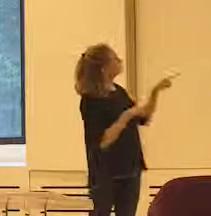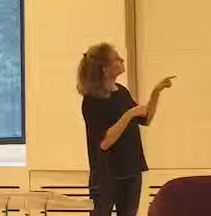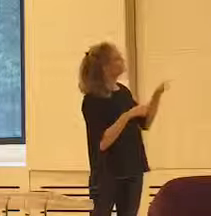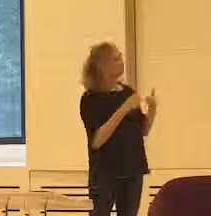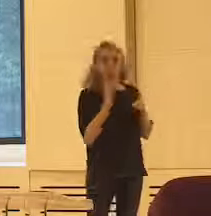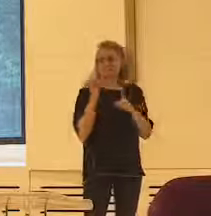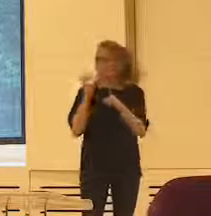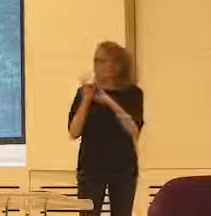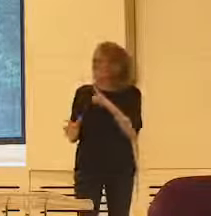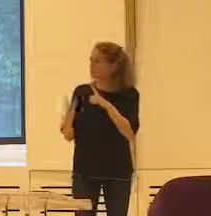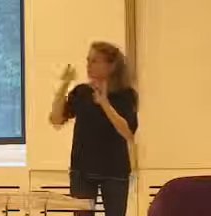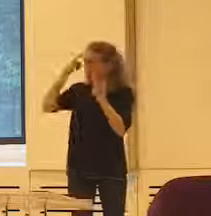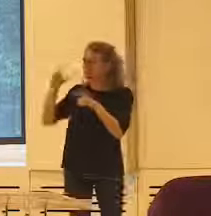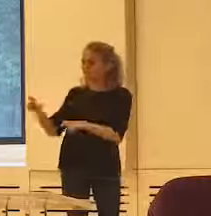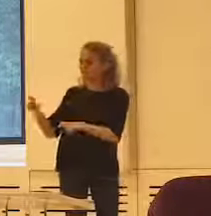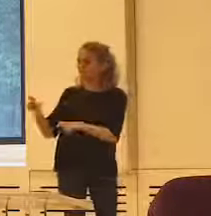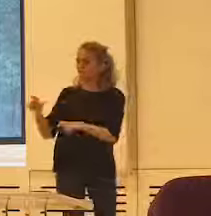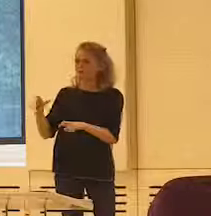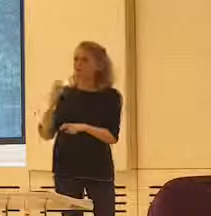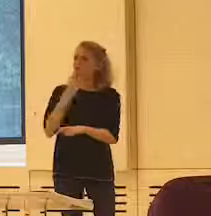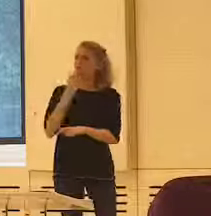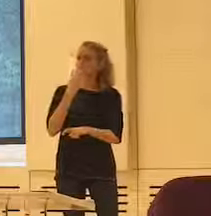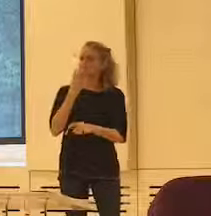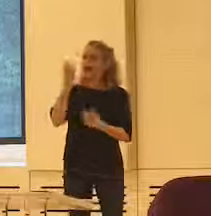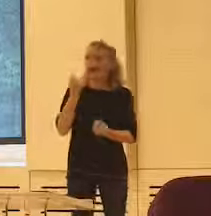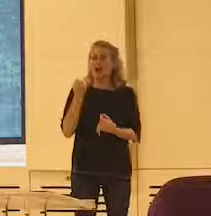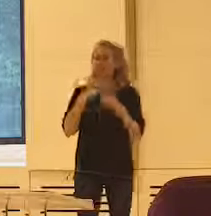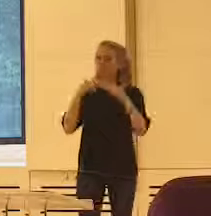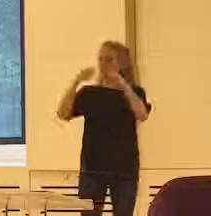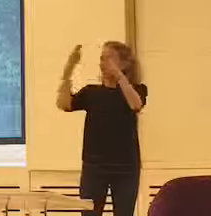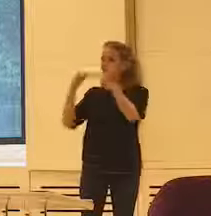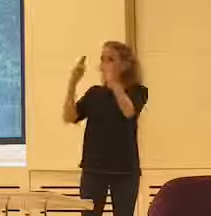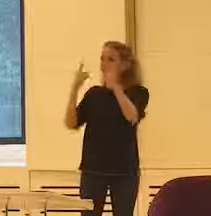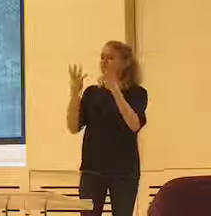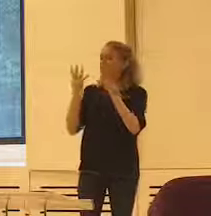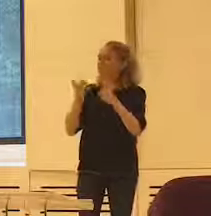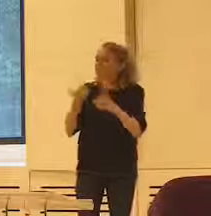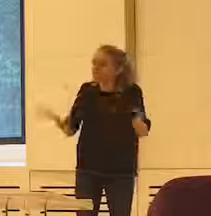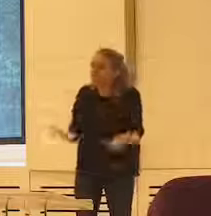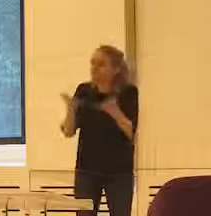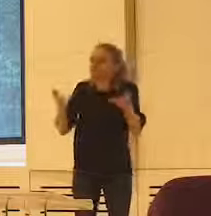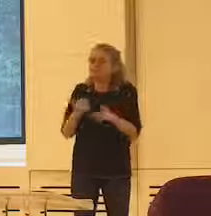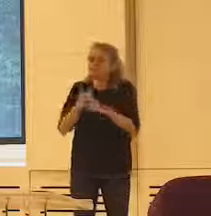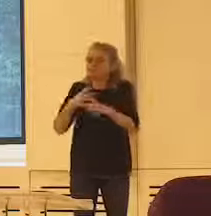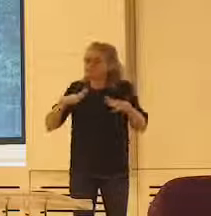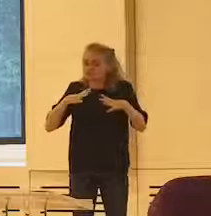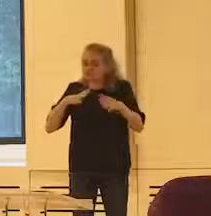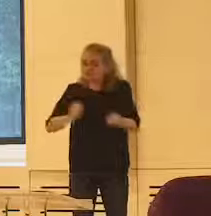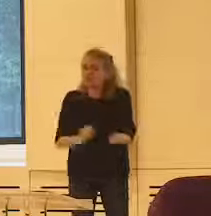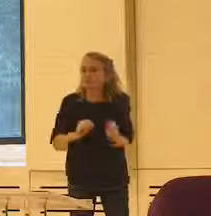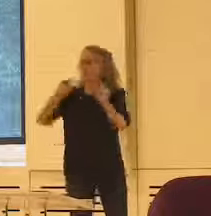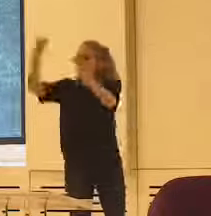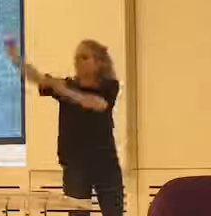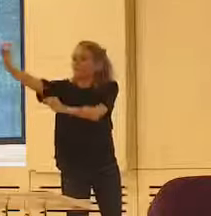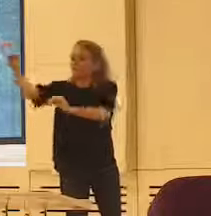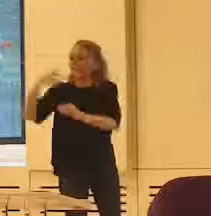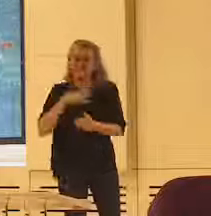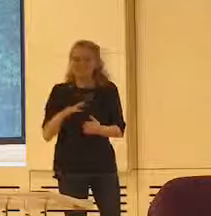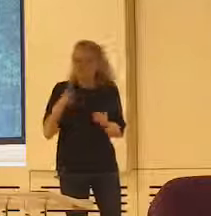into that region. So there's something already there. Specialist accommodation would be useful to have specialist accommodation ready for